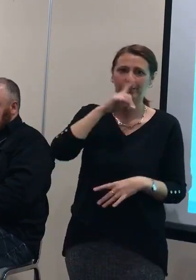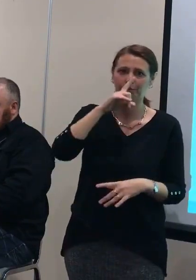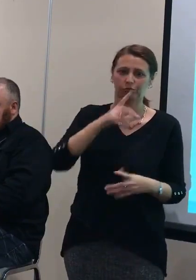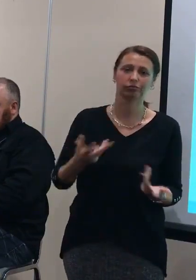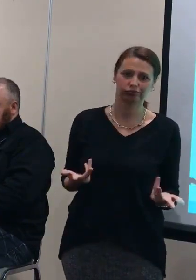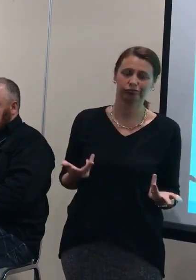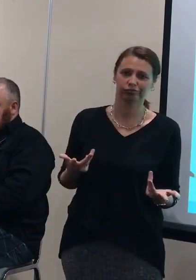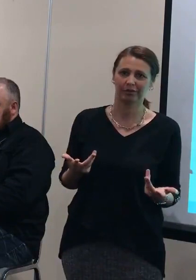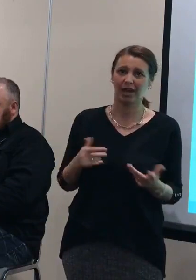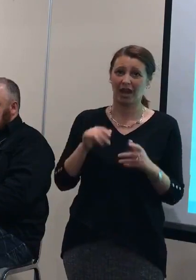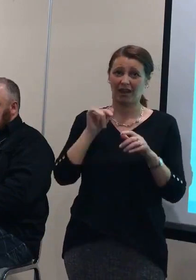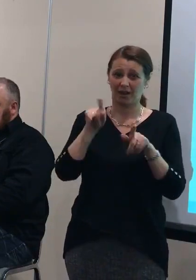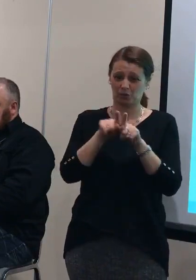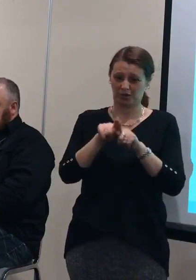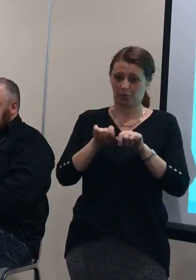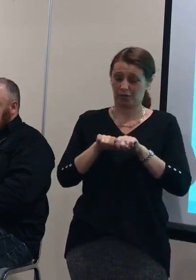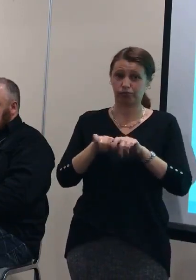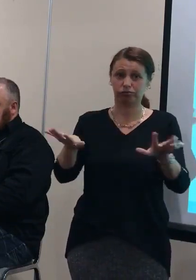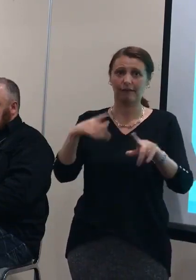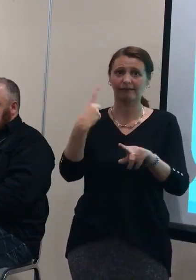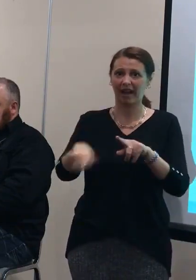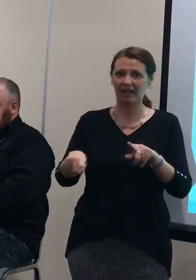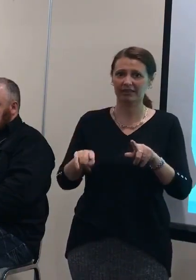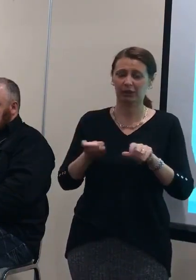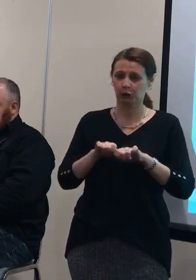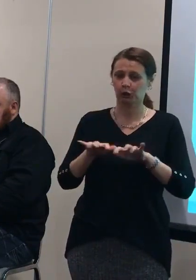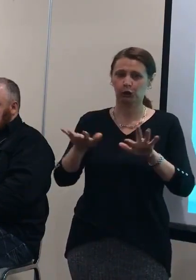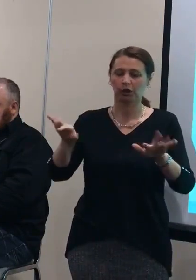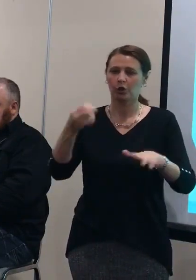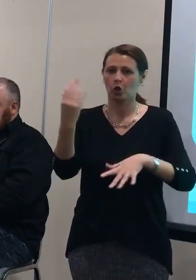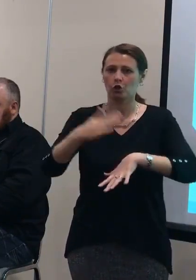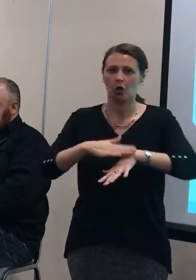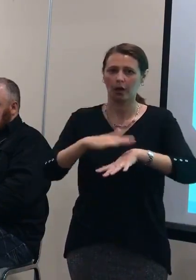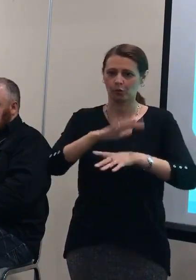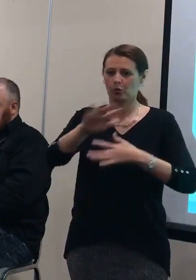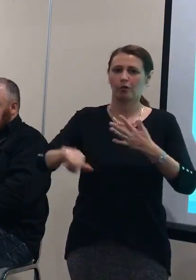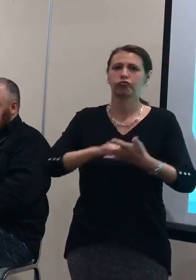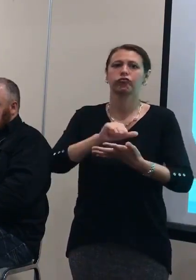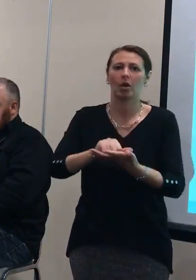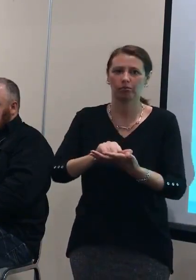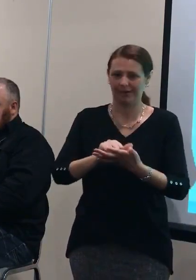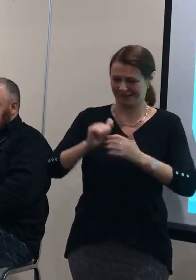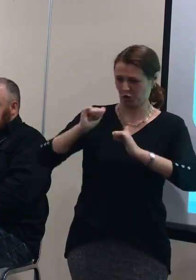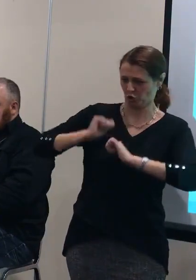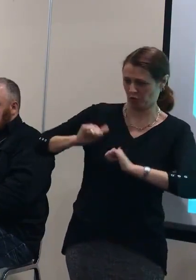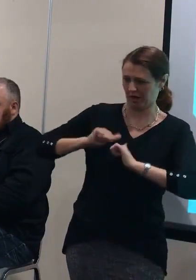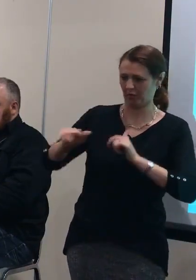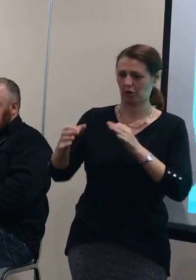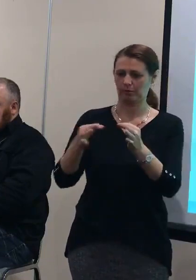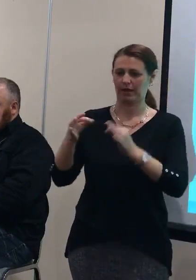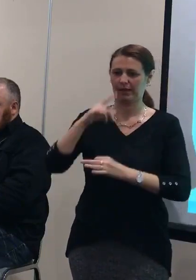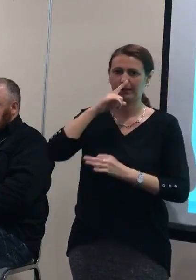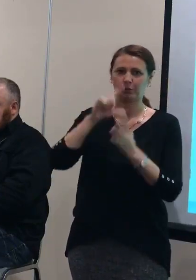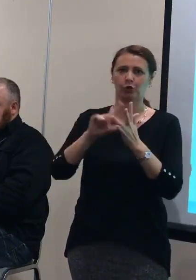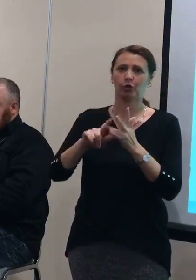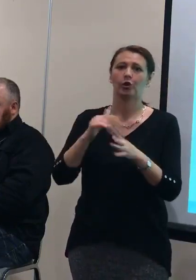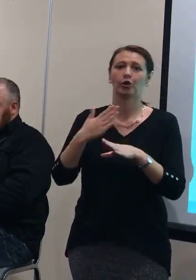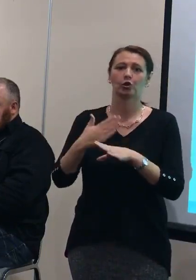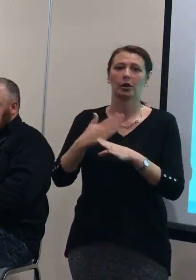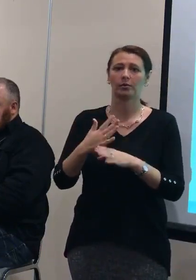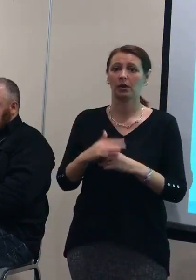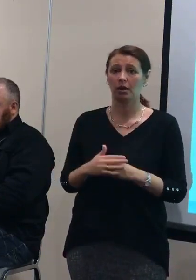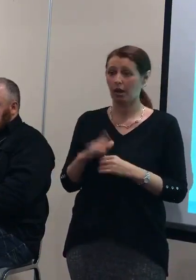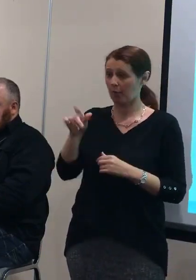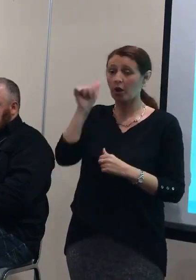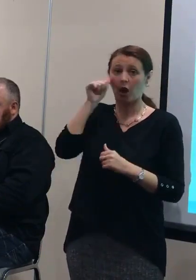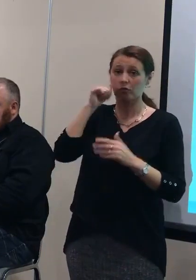with the speed that the scheme's been rolled out, there often hasn't been the time to appropriately train those planners to do the job as well as I've got no